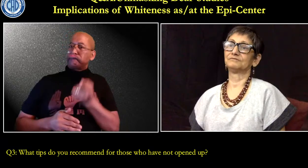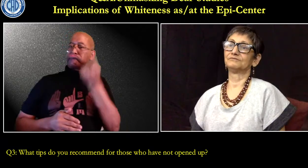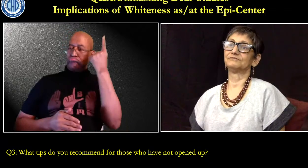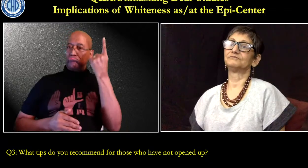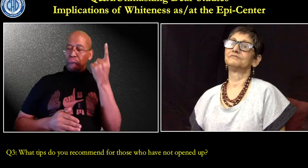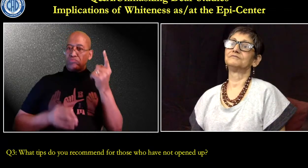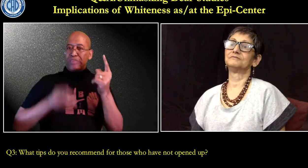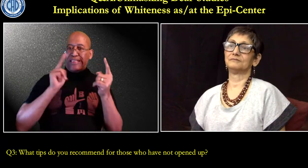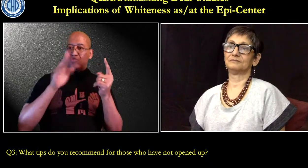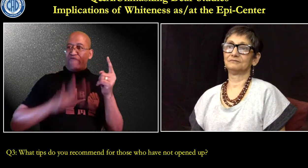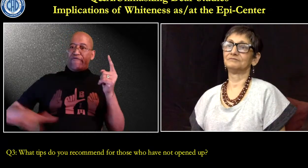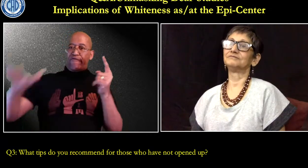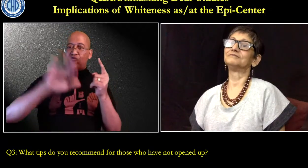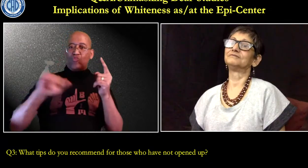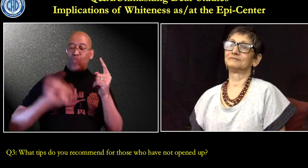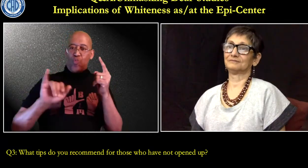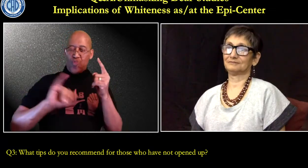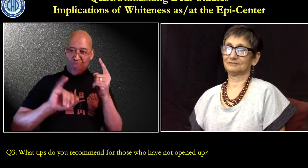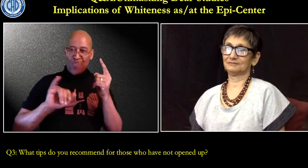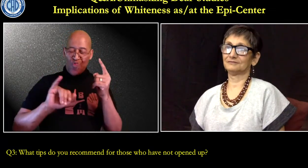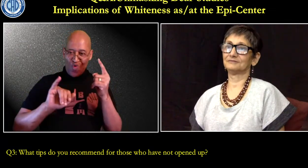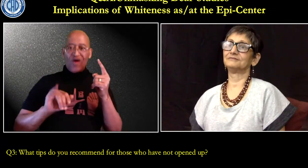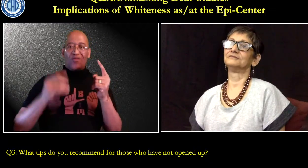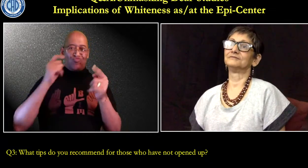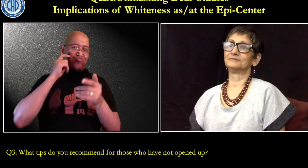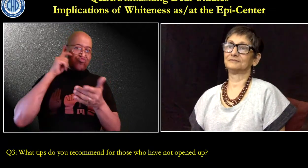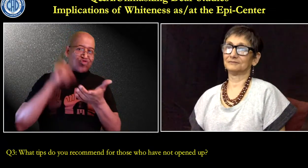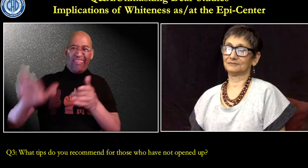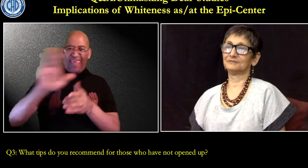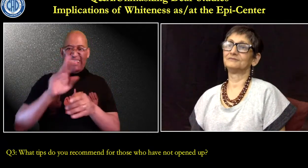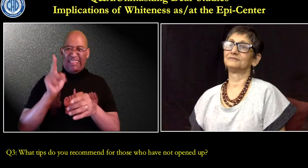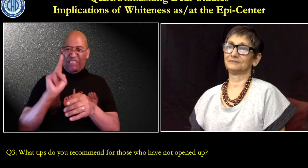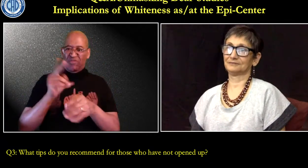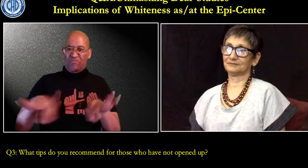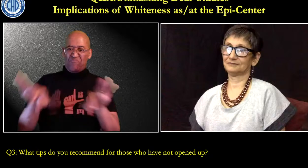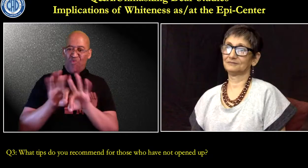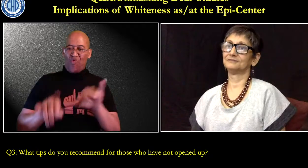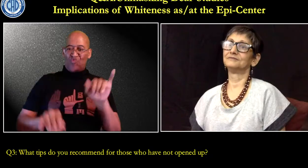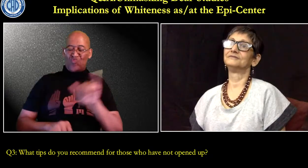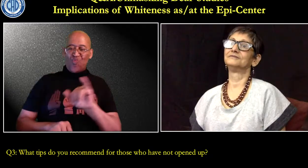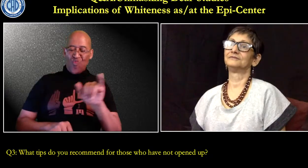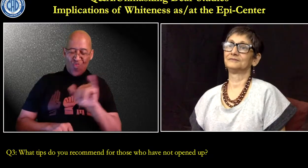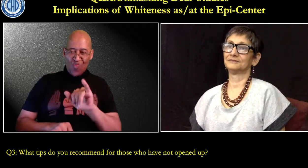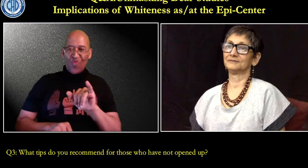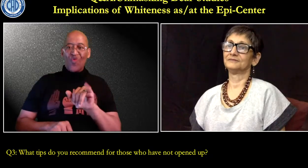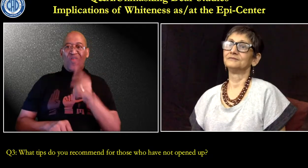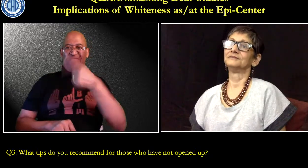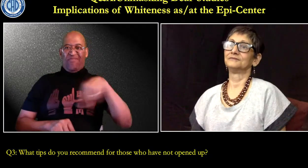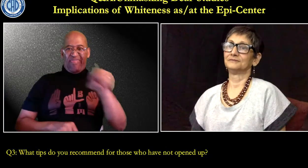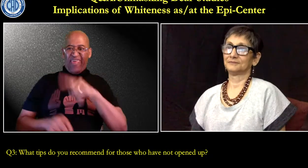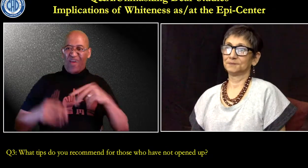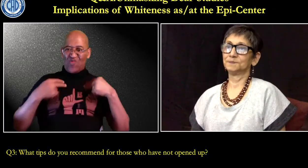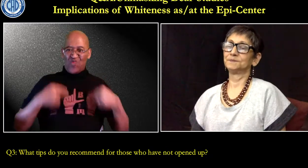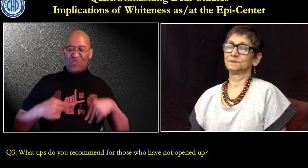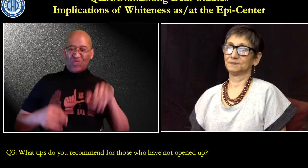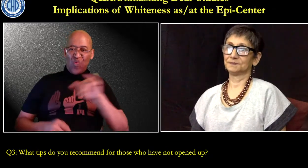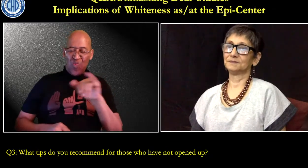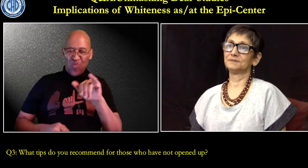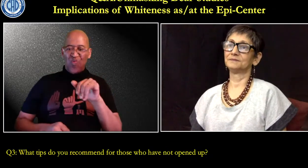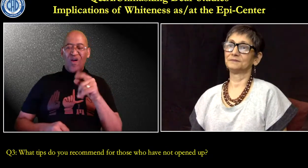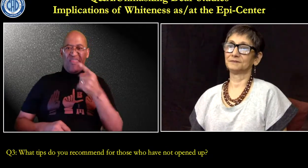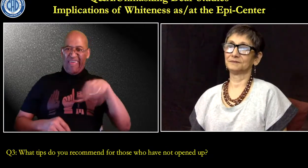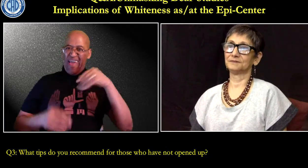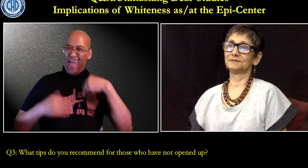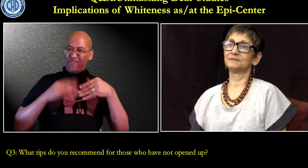future with growing up, white children will understand the rest of that will understand the